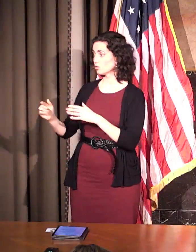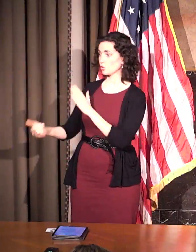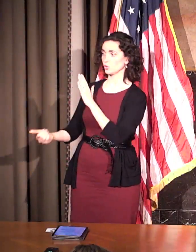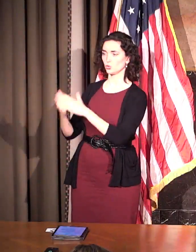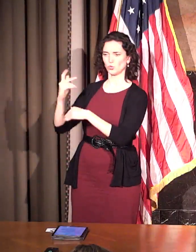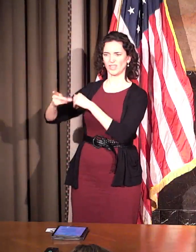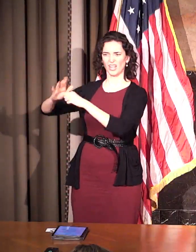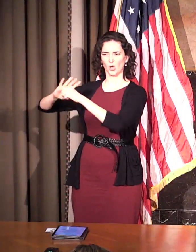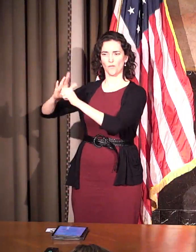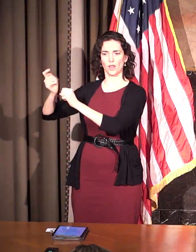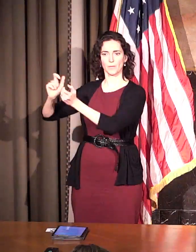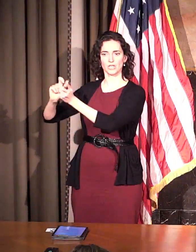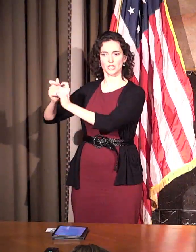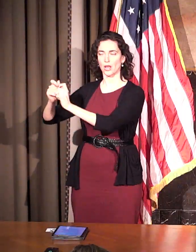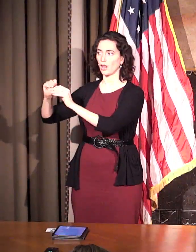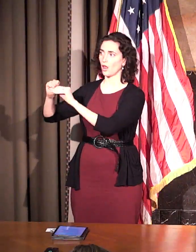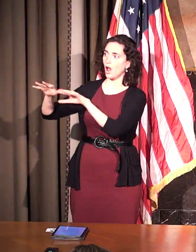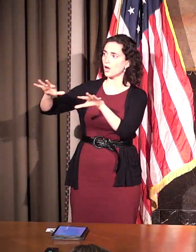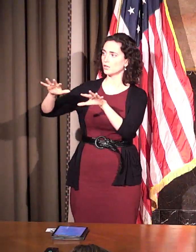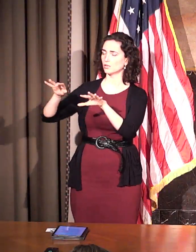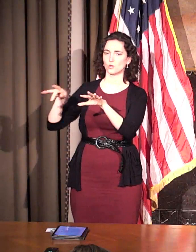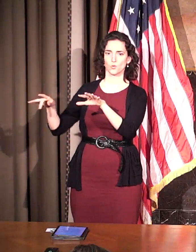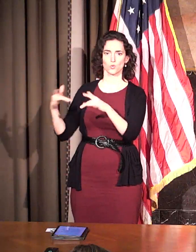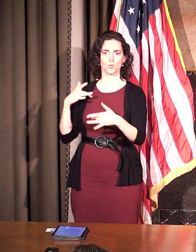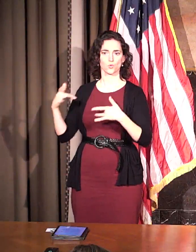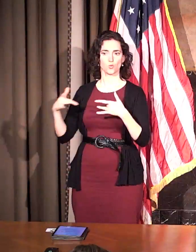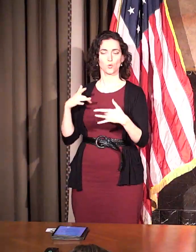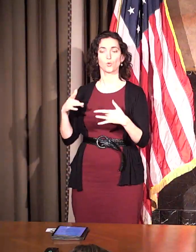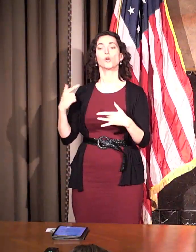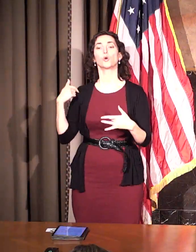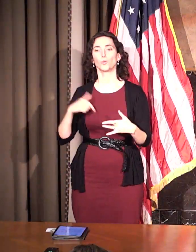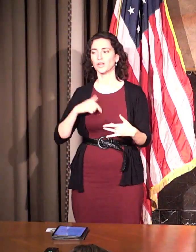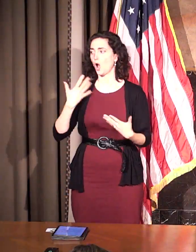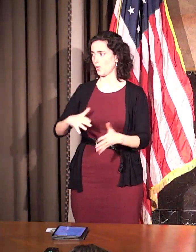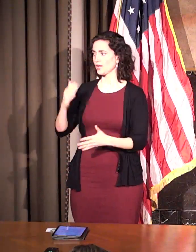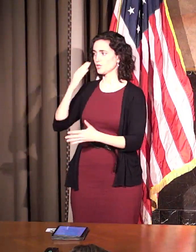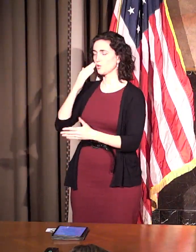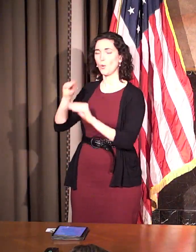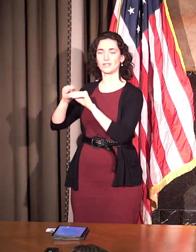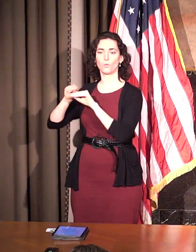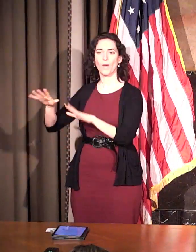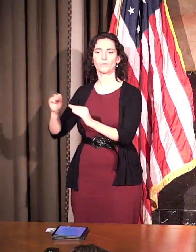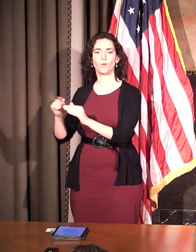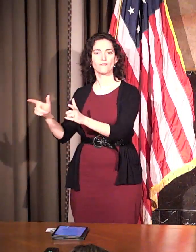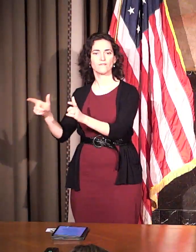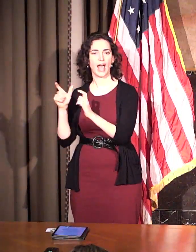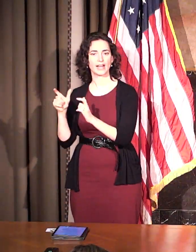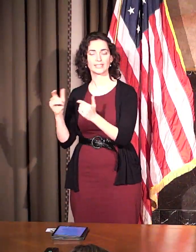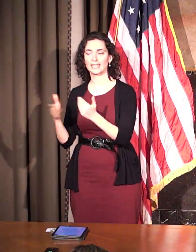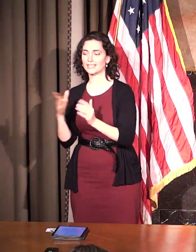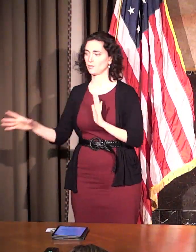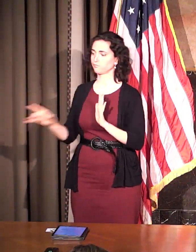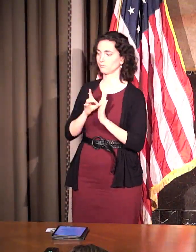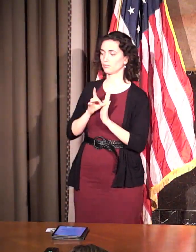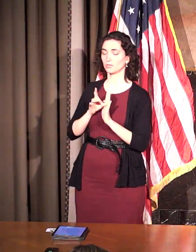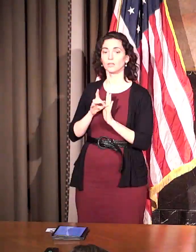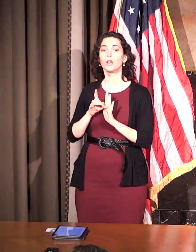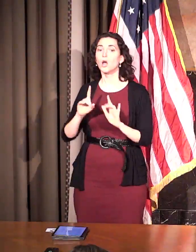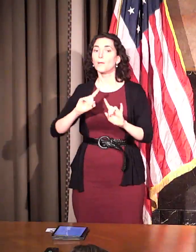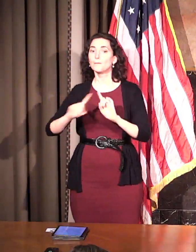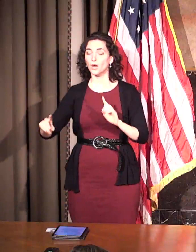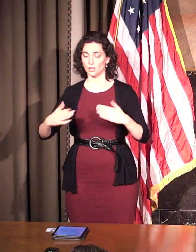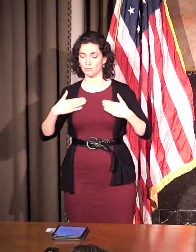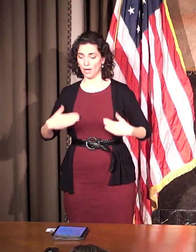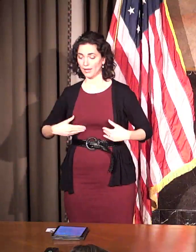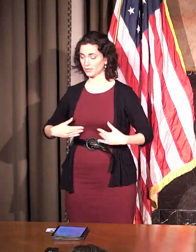concerning. And we know that they are more contagious. We don't yet know whether they are more virulent, meaning